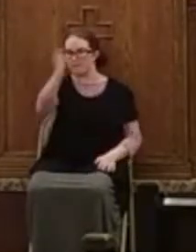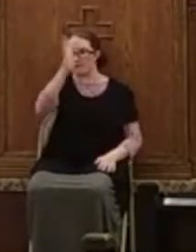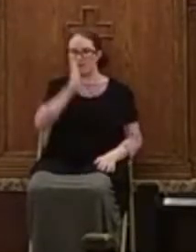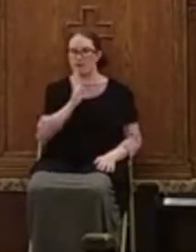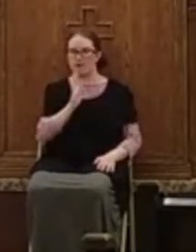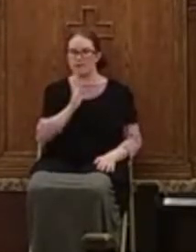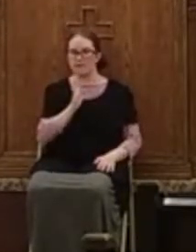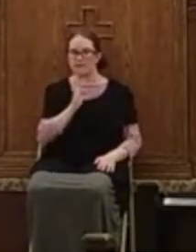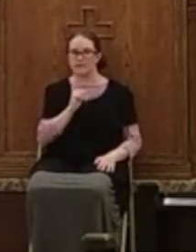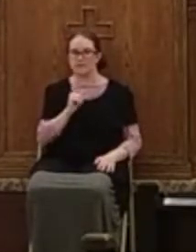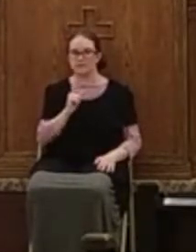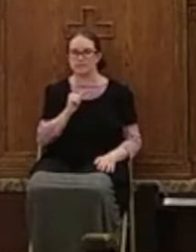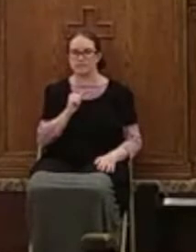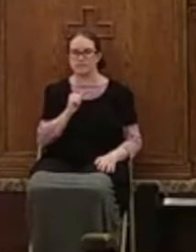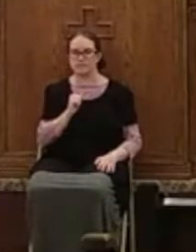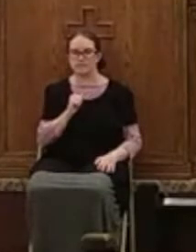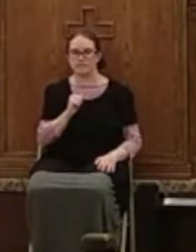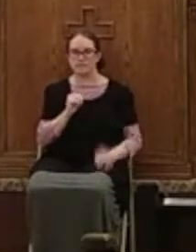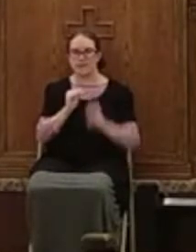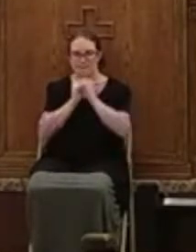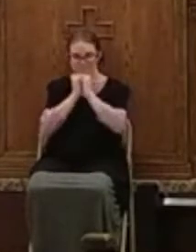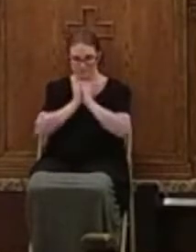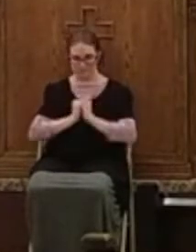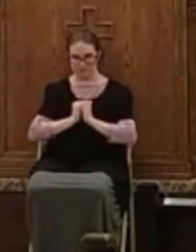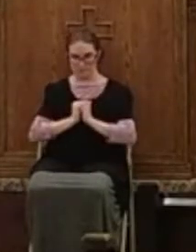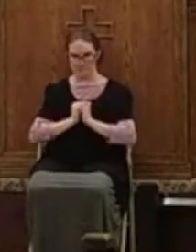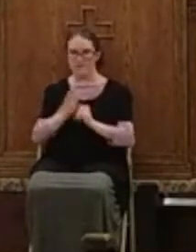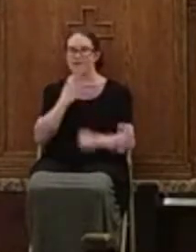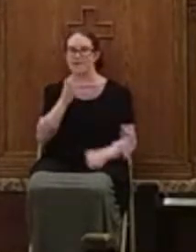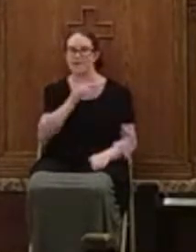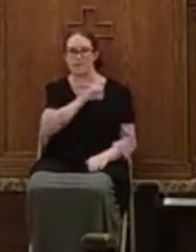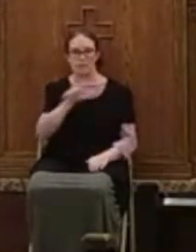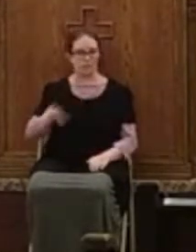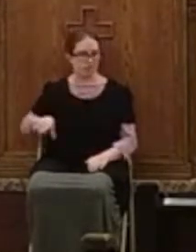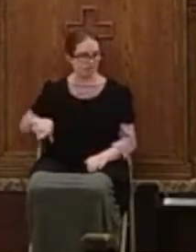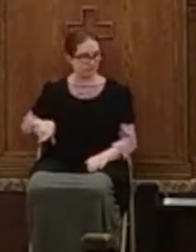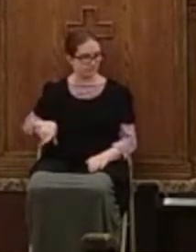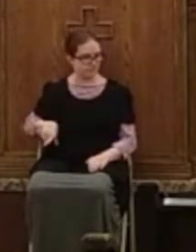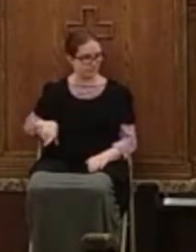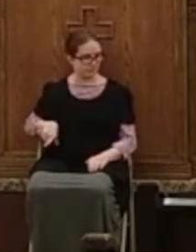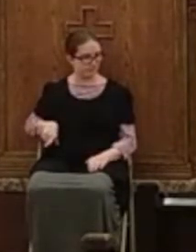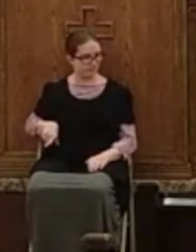sir. Amen. Thank you, Lord.